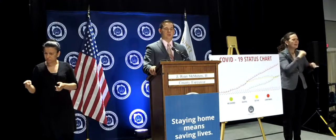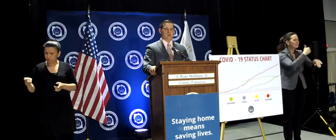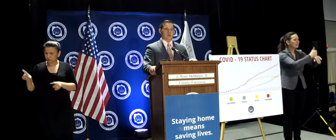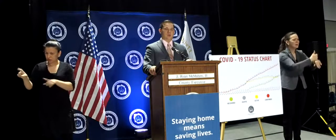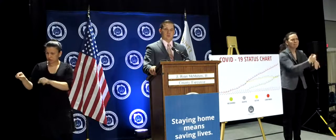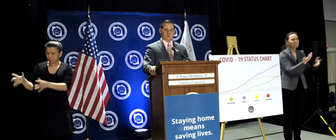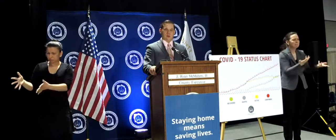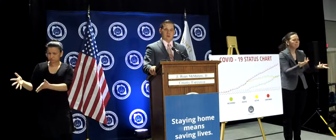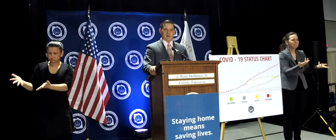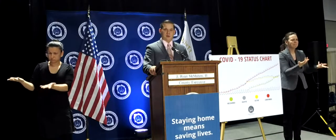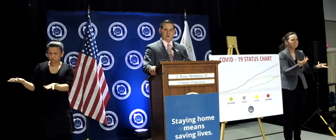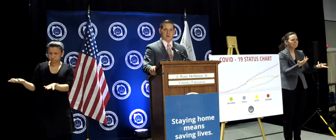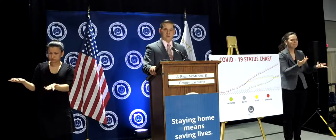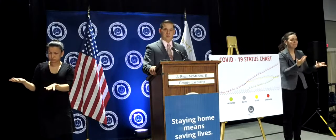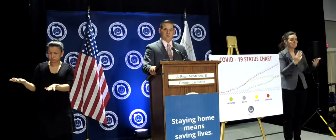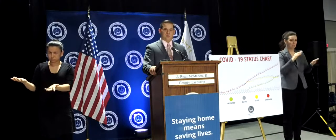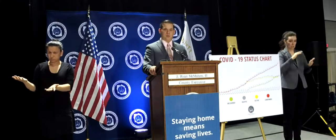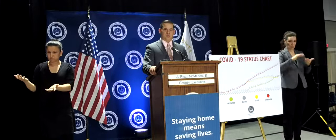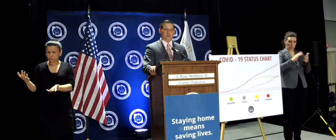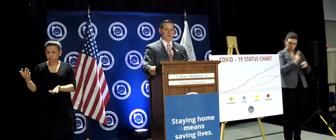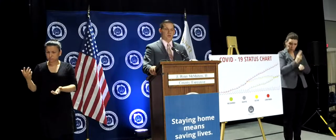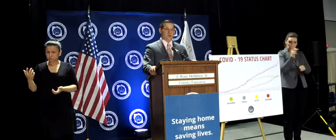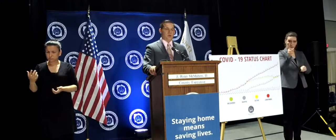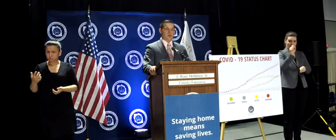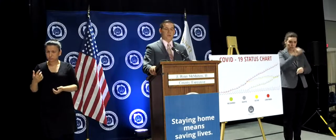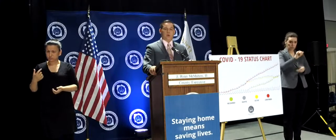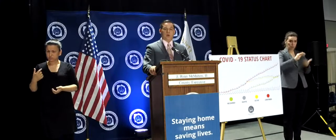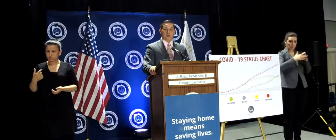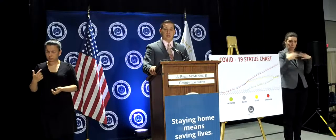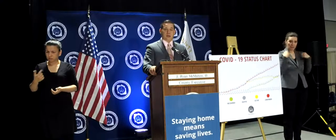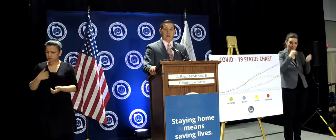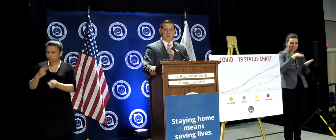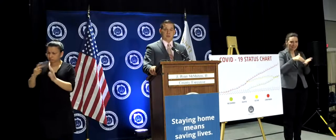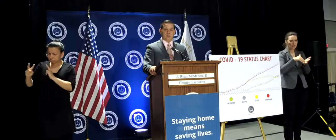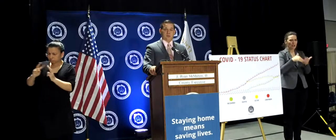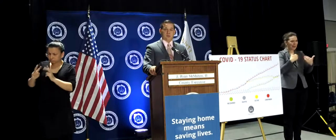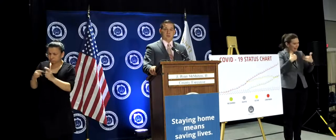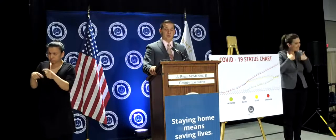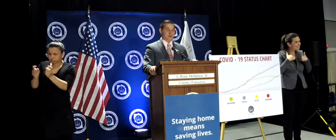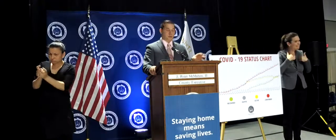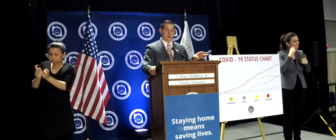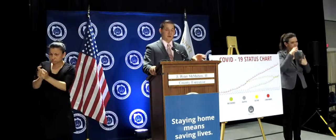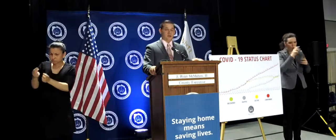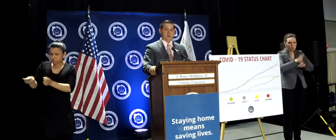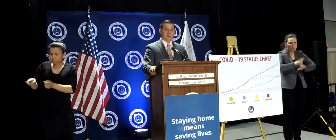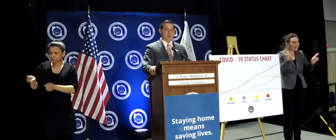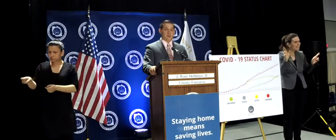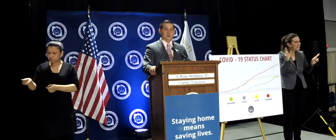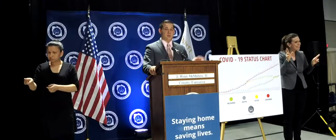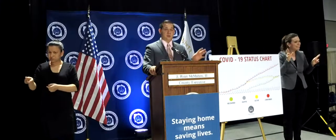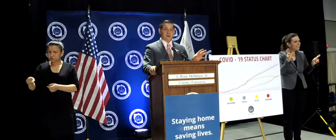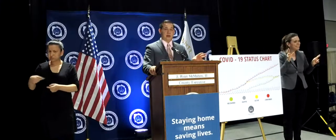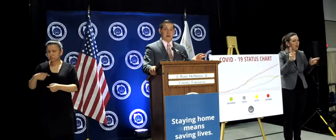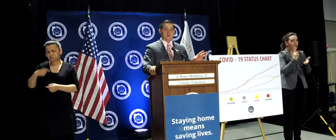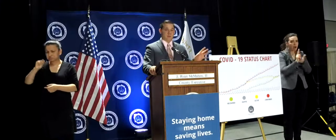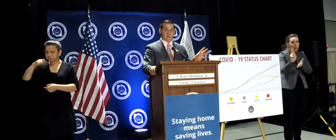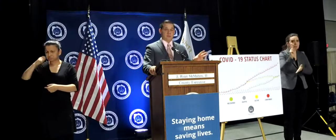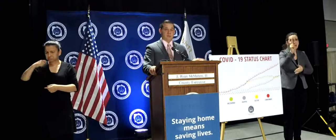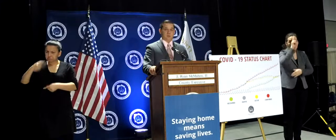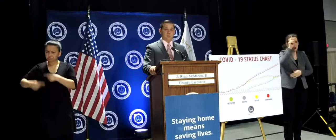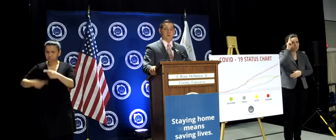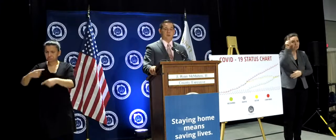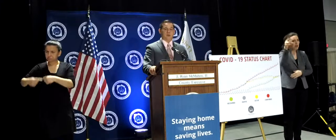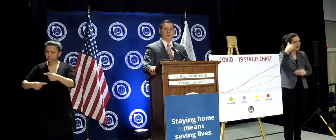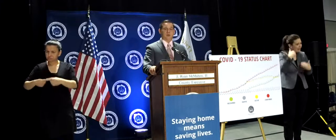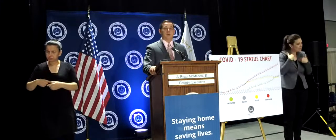conversations, really two things came to fruition. One, they're going to share data with us, because if they weren't going to share data with us, I'd rather not have them in